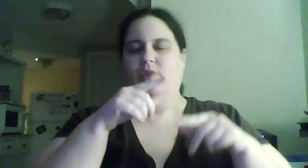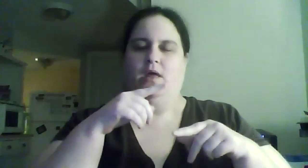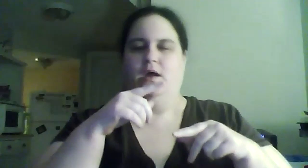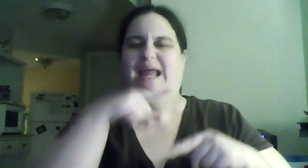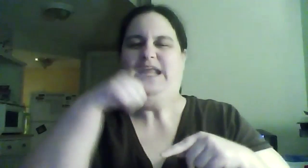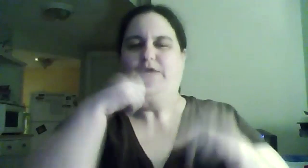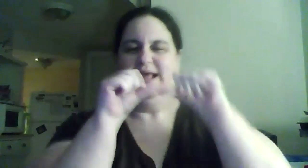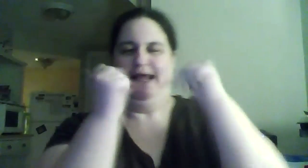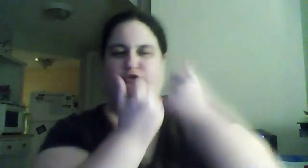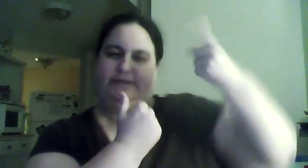professionals?